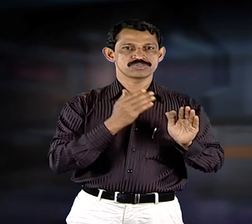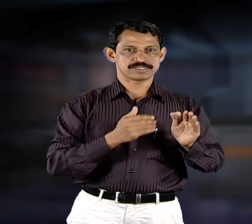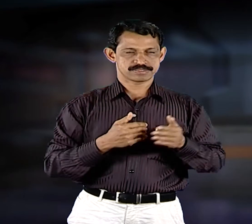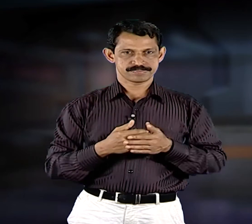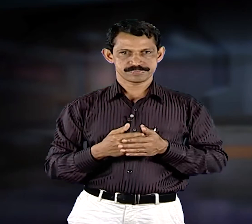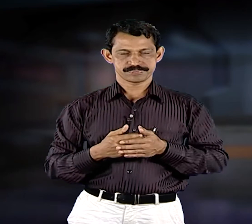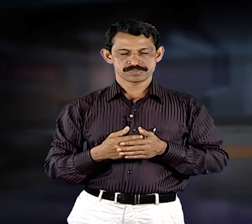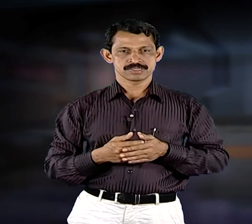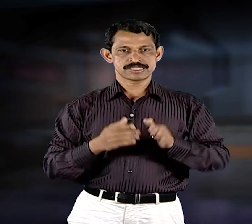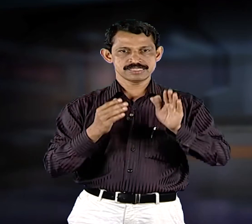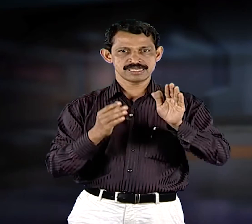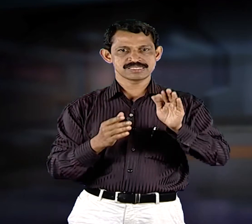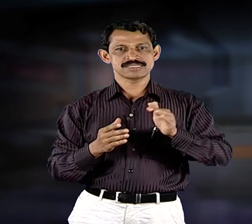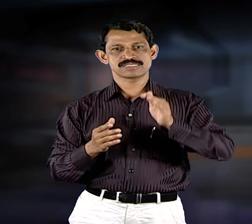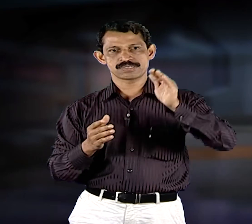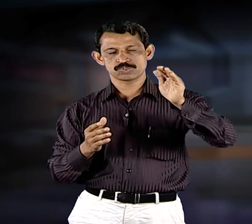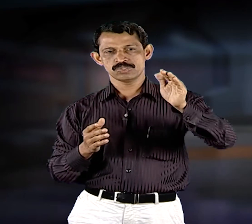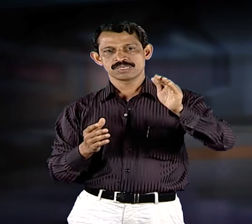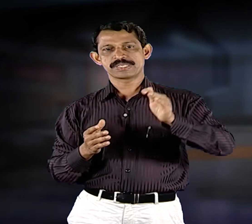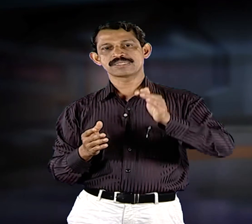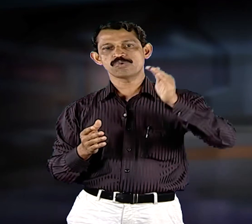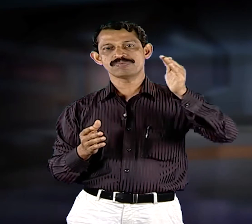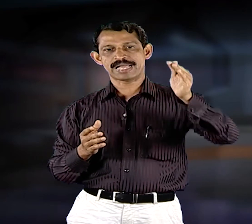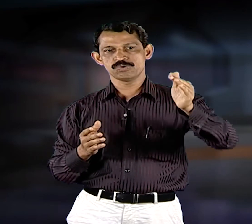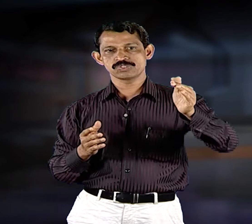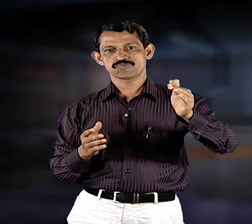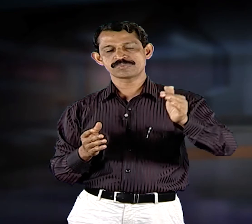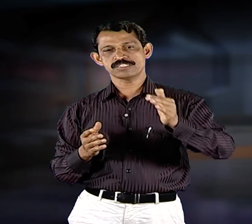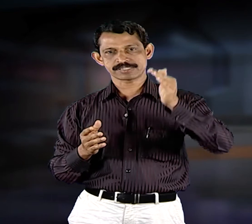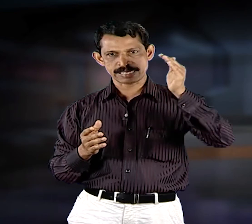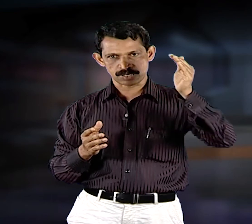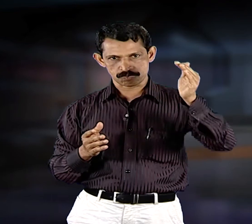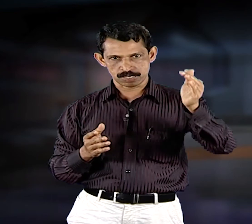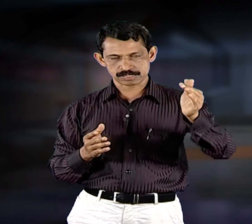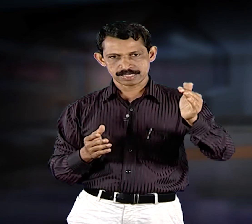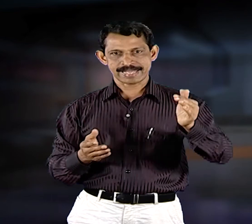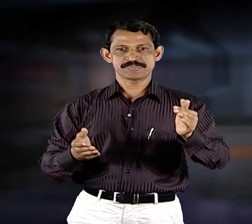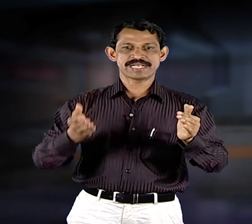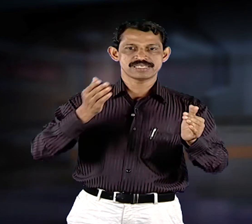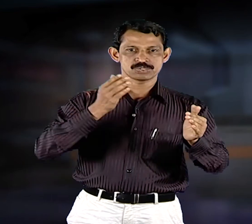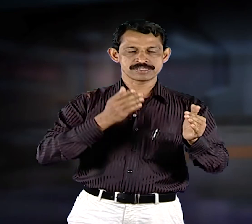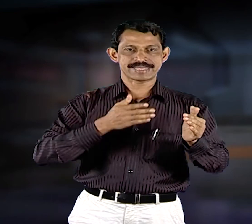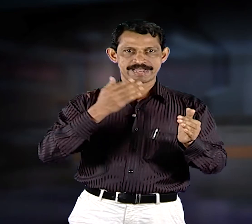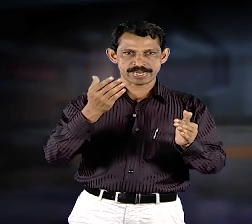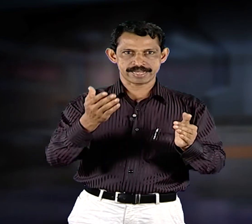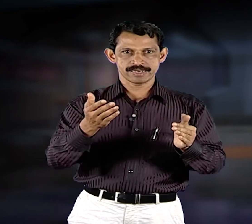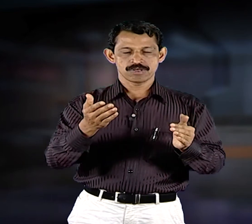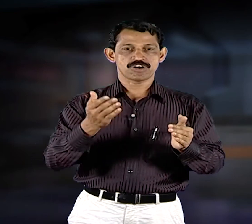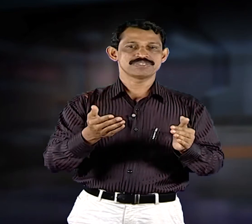students. The teacher is suggested to bring out the values from such curricular works and make the students aware of the